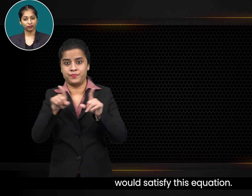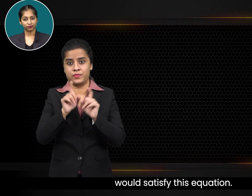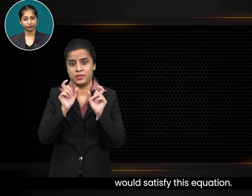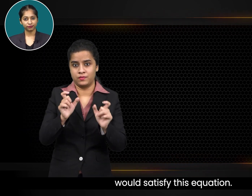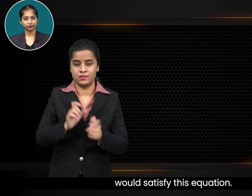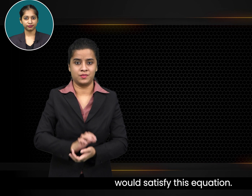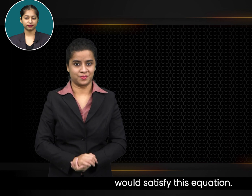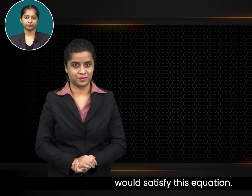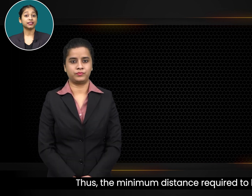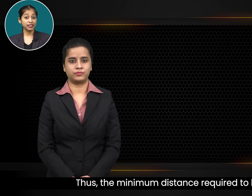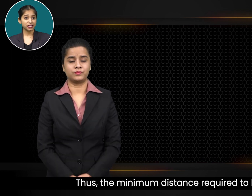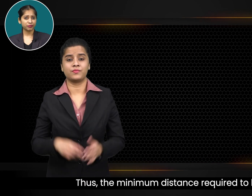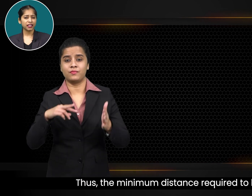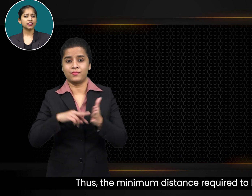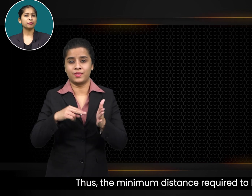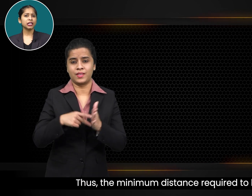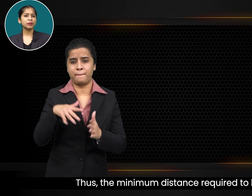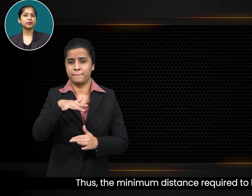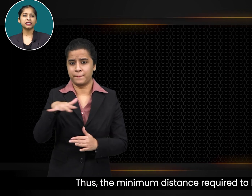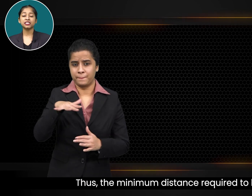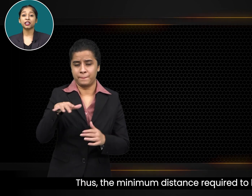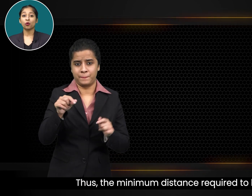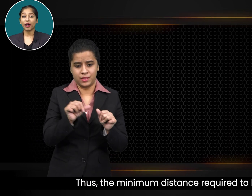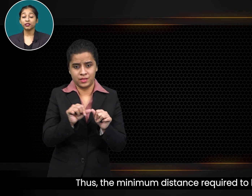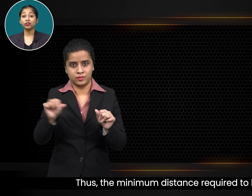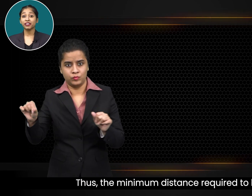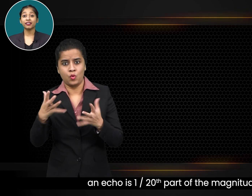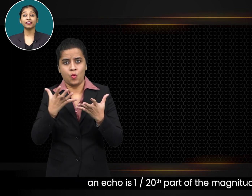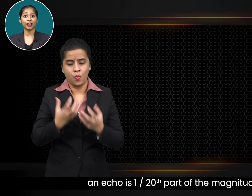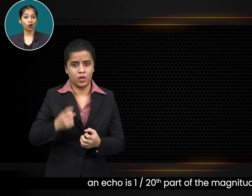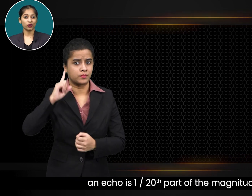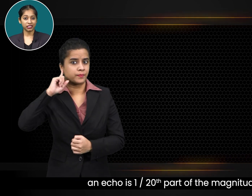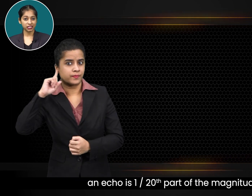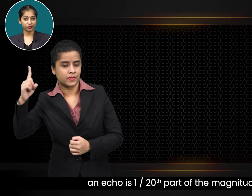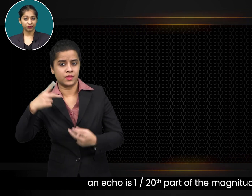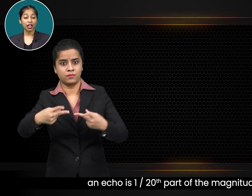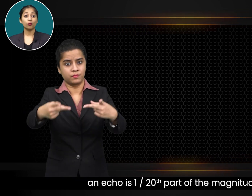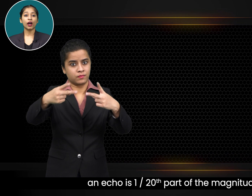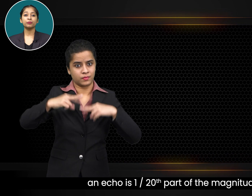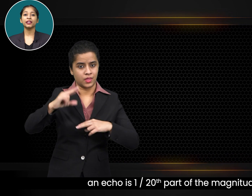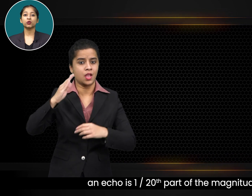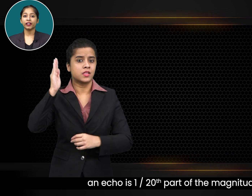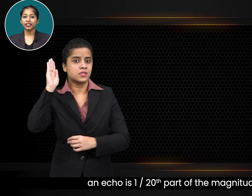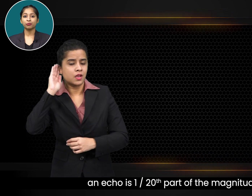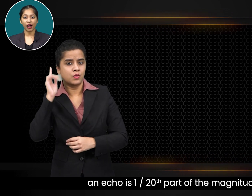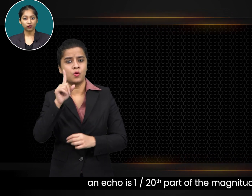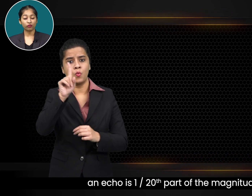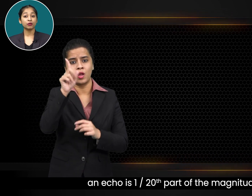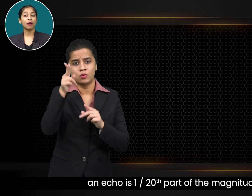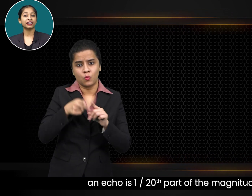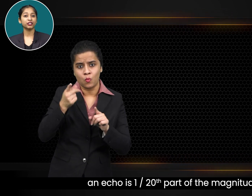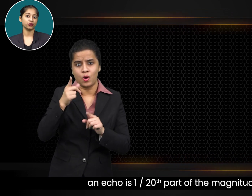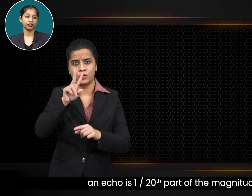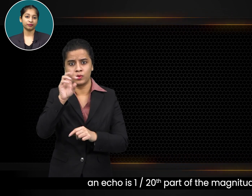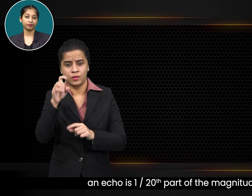equation. Thus, the minimum distance required to hear an echo is 1/20th part of